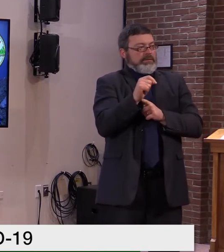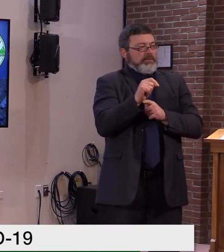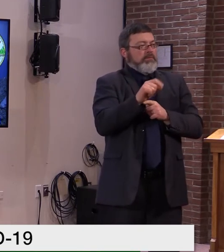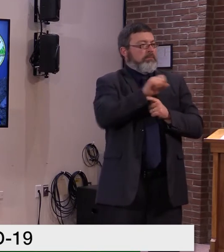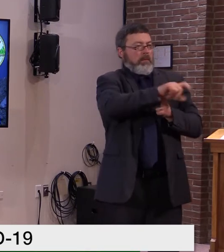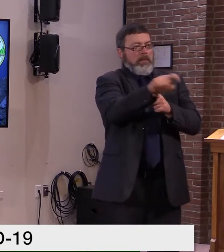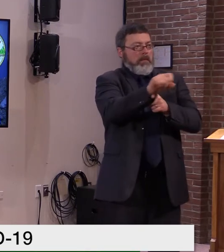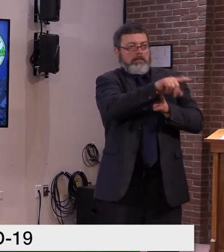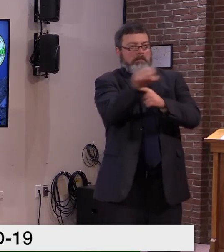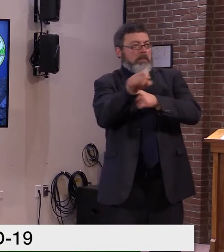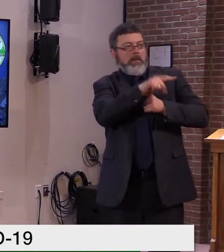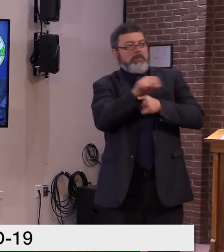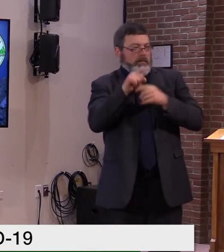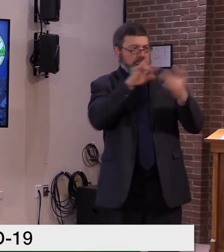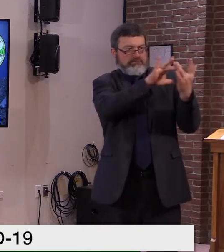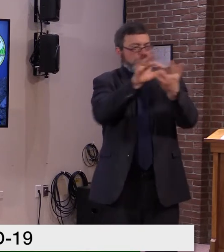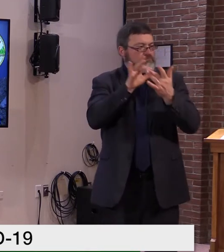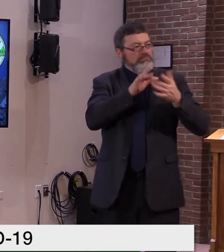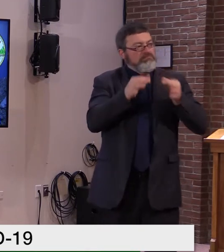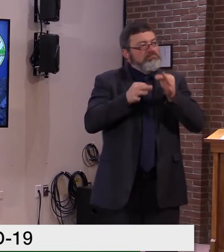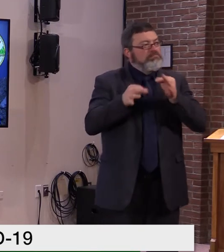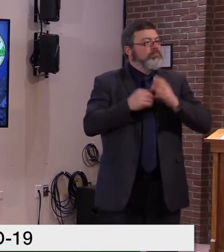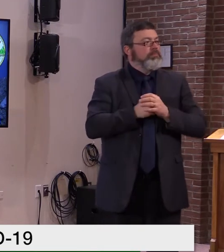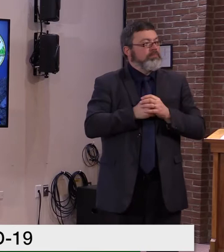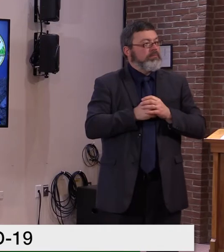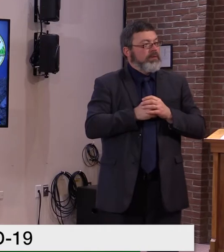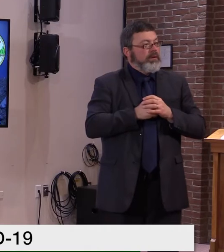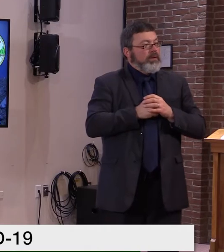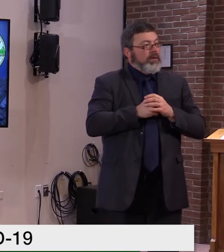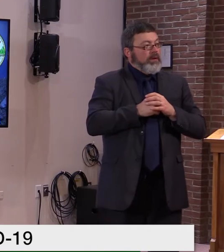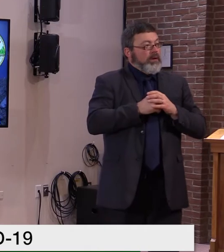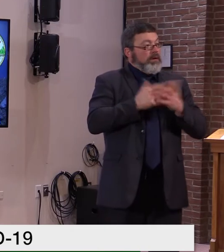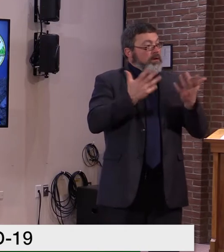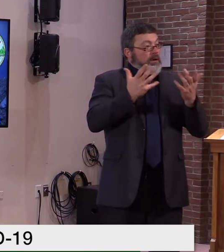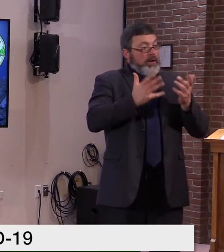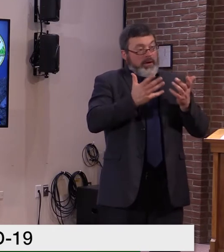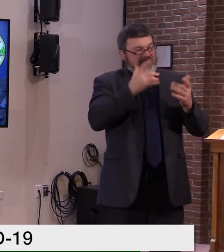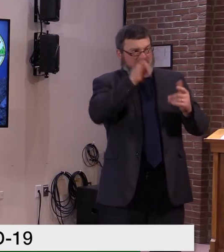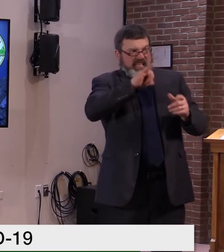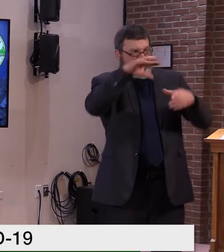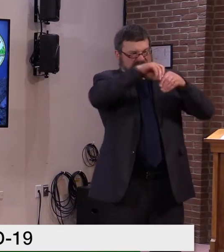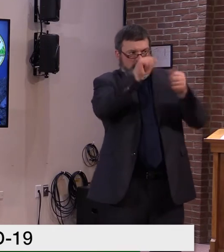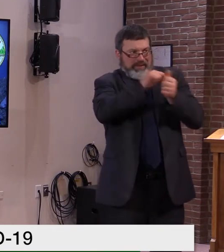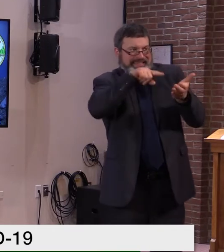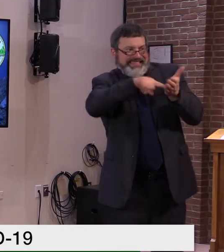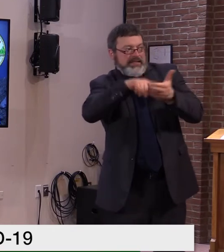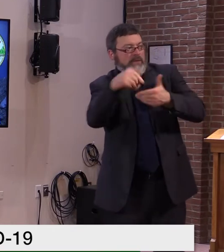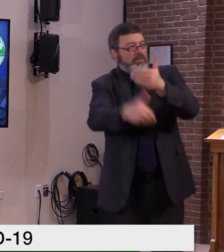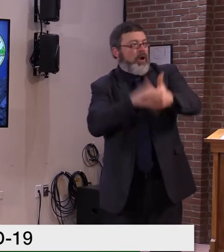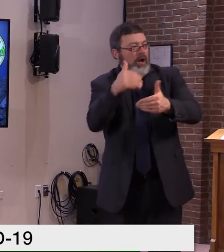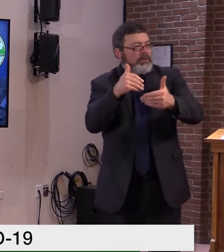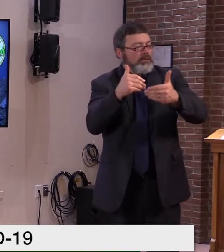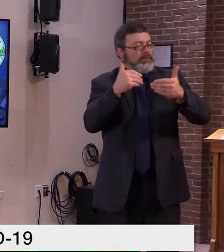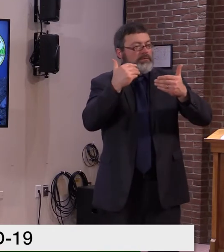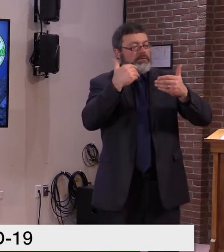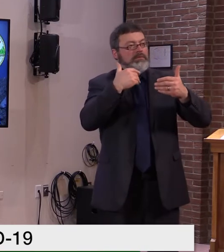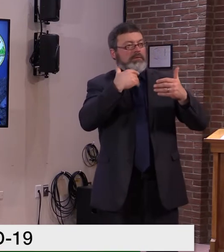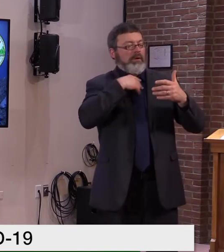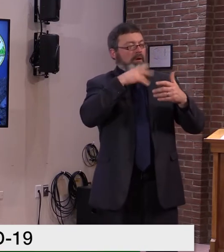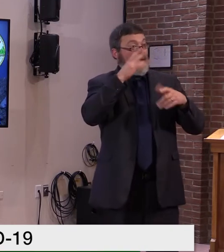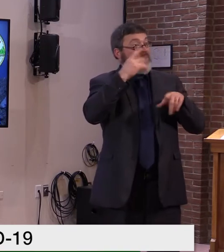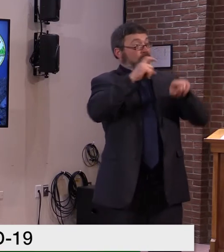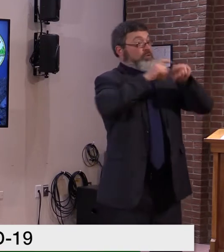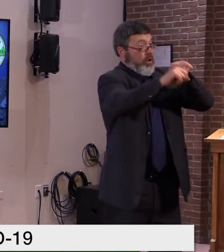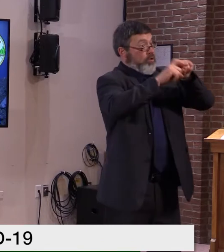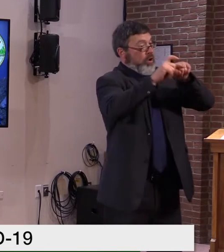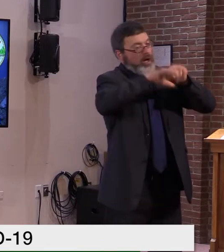Having a quick conversation or text message to Vermonters, alerting them to the fact that they have been identified as a close contact,